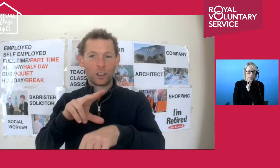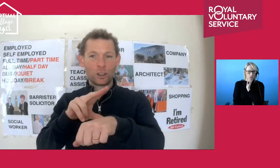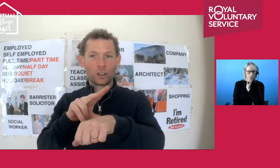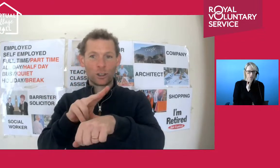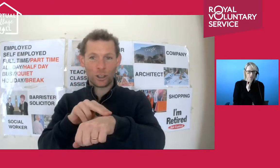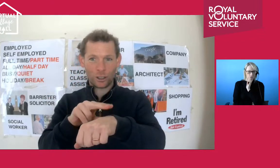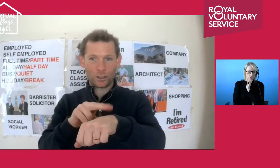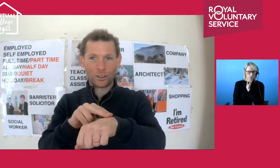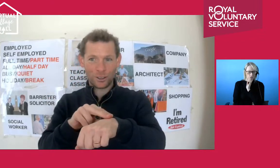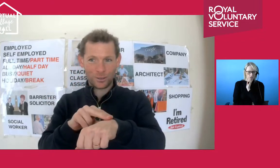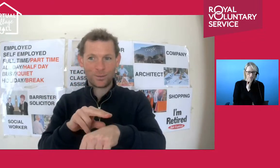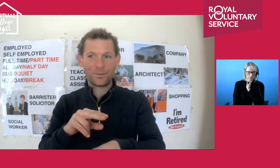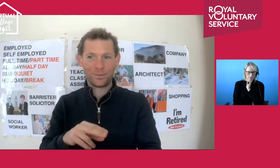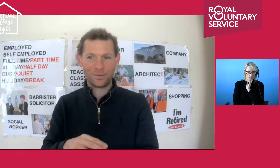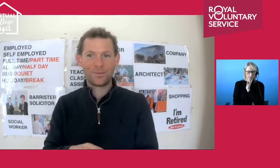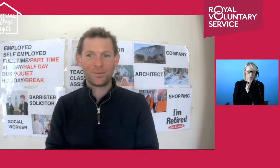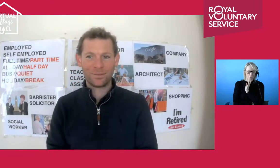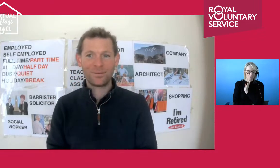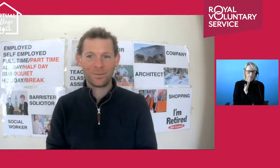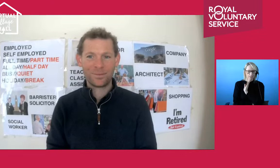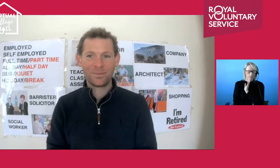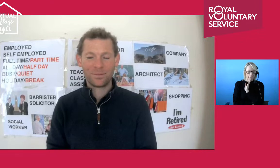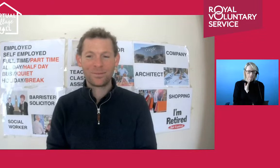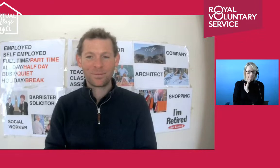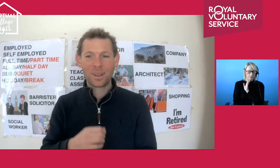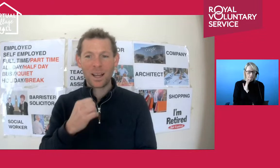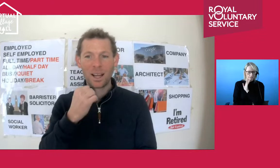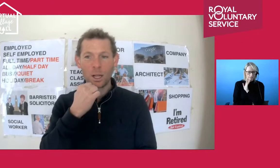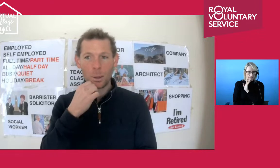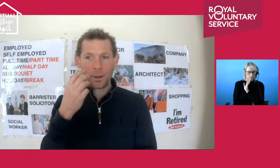Number 2 was doctor.